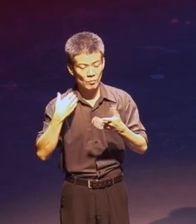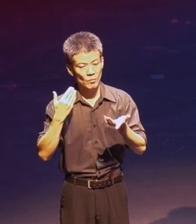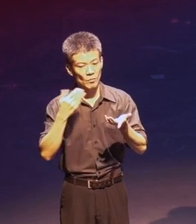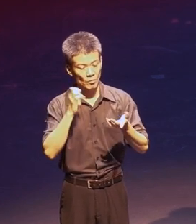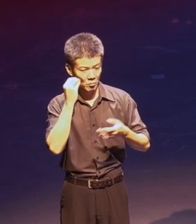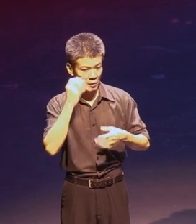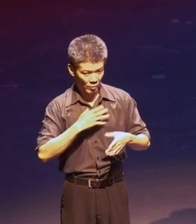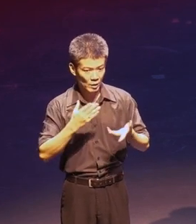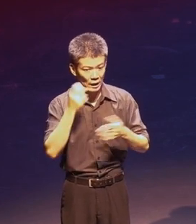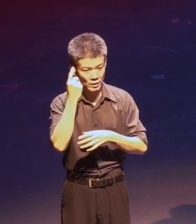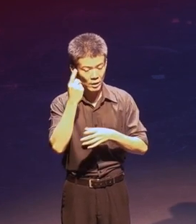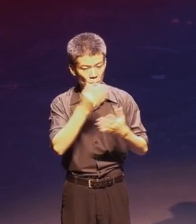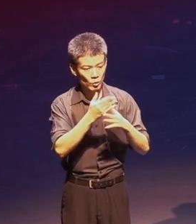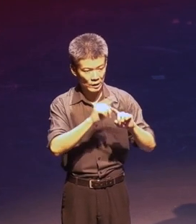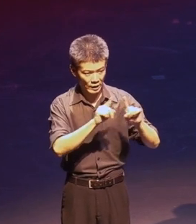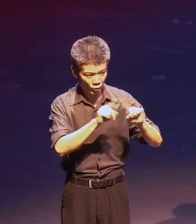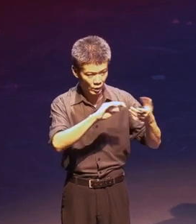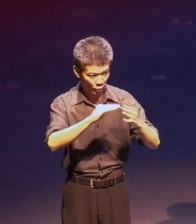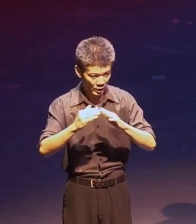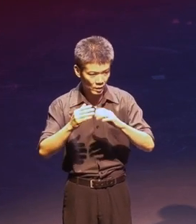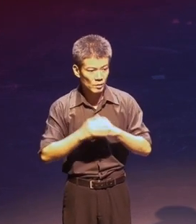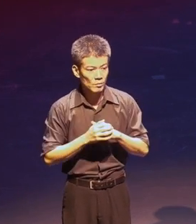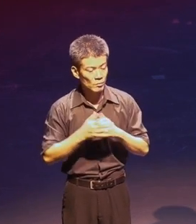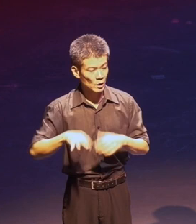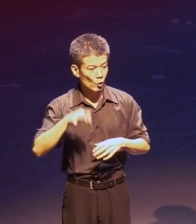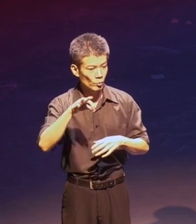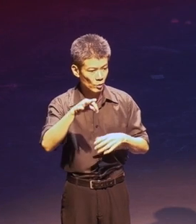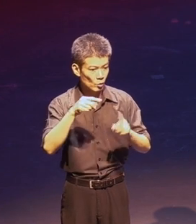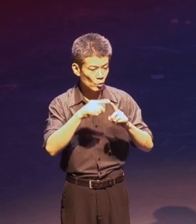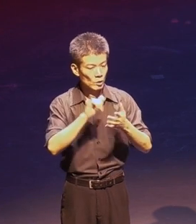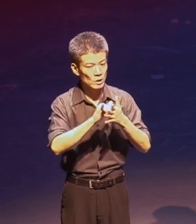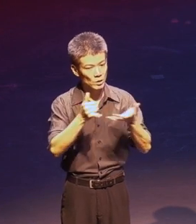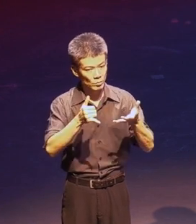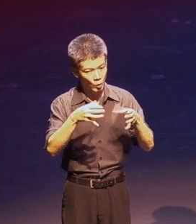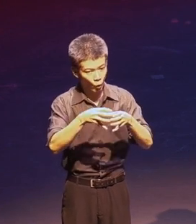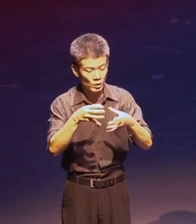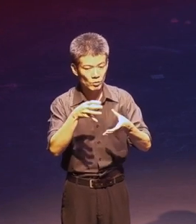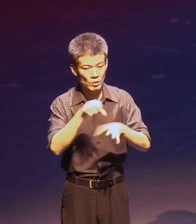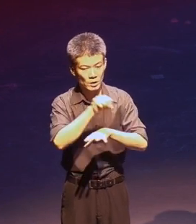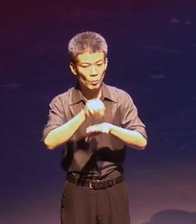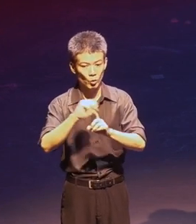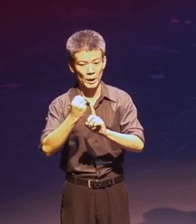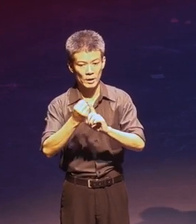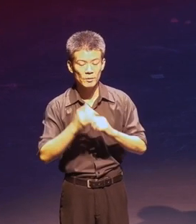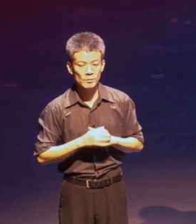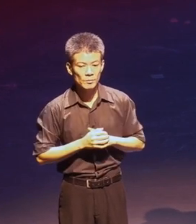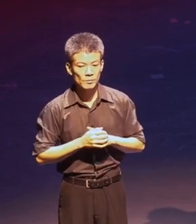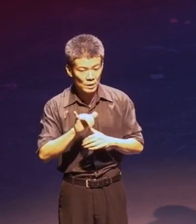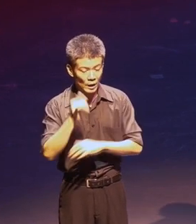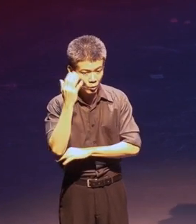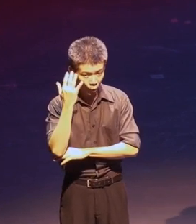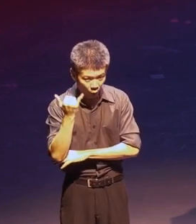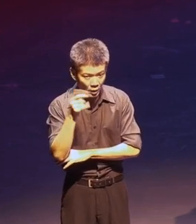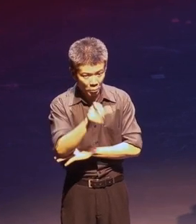empathy and understanding between different communities, contributing to a cohesive Singapore society. And that is